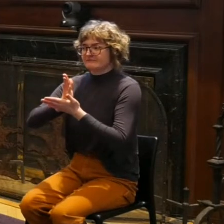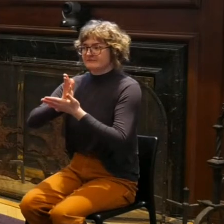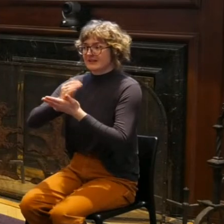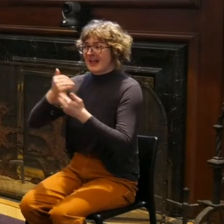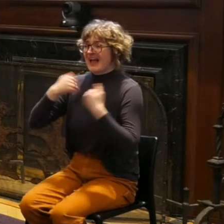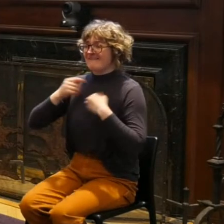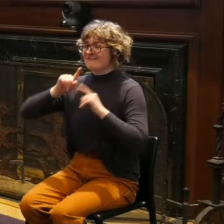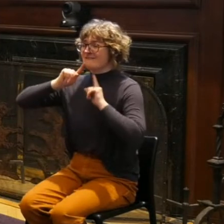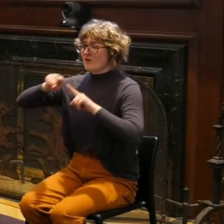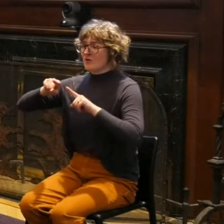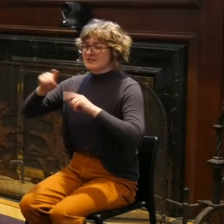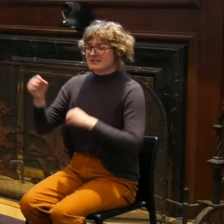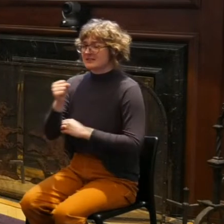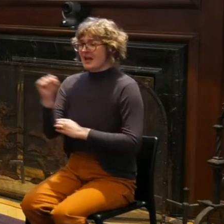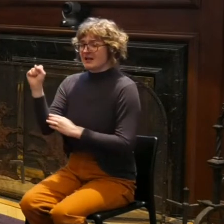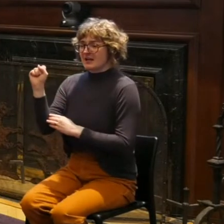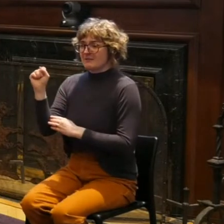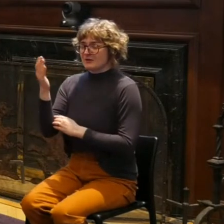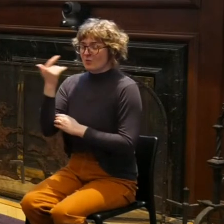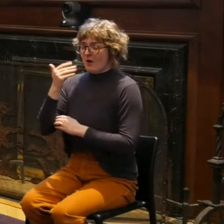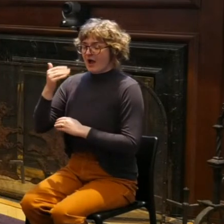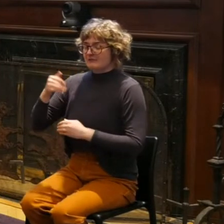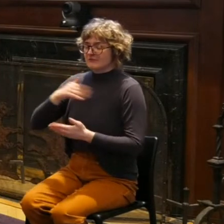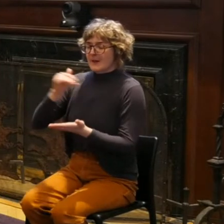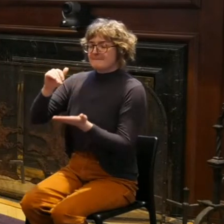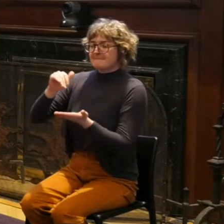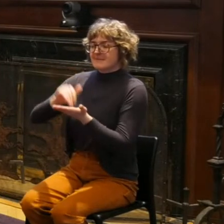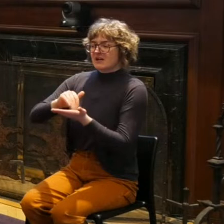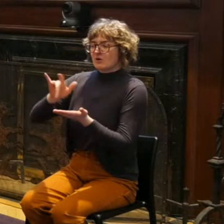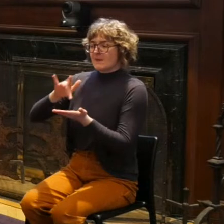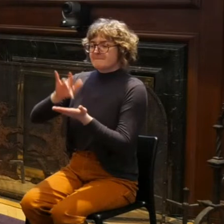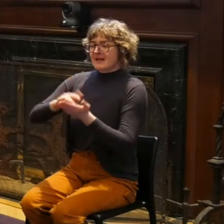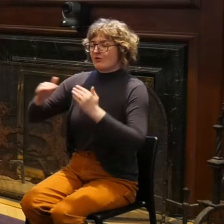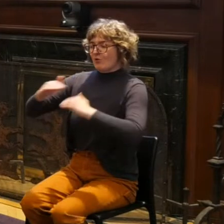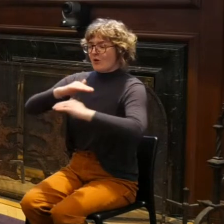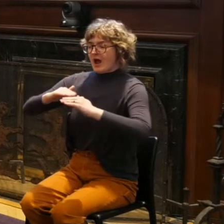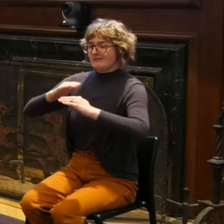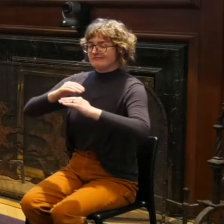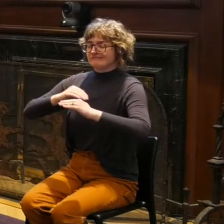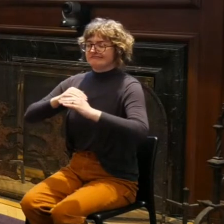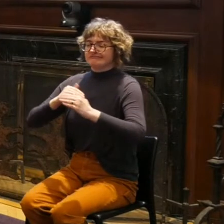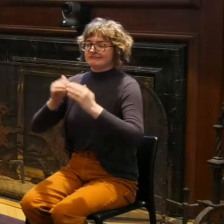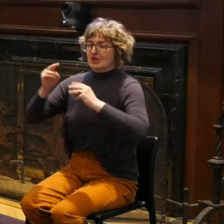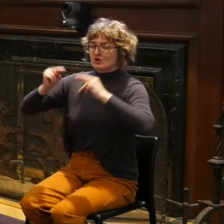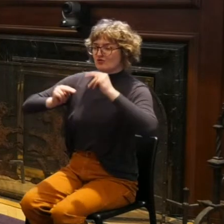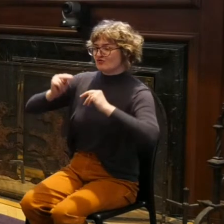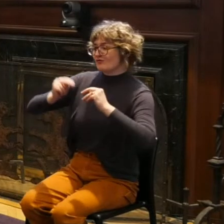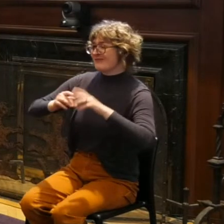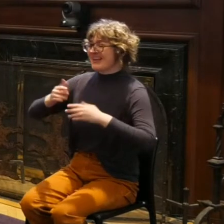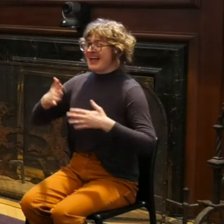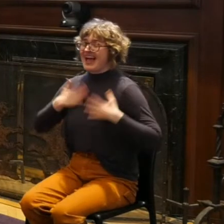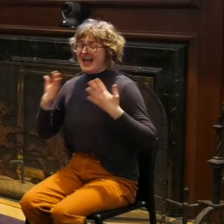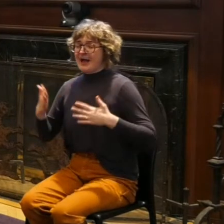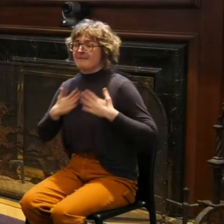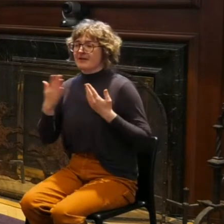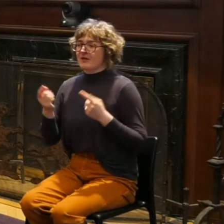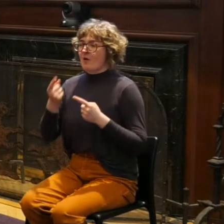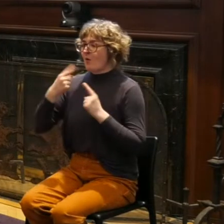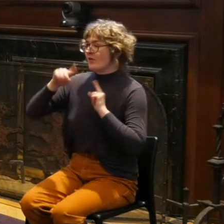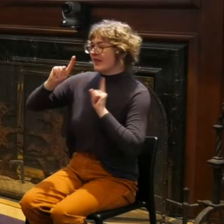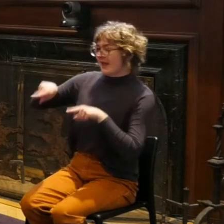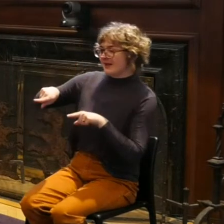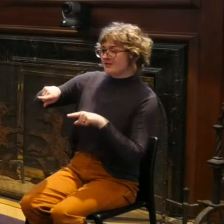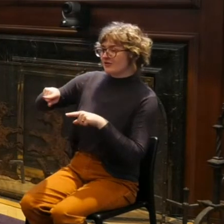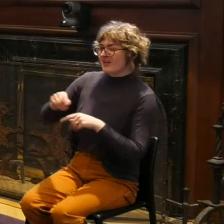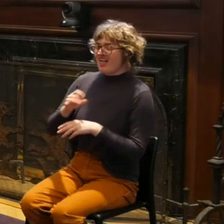ask. Let's find a common middle ground where everyone can be happy, or trading places will be the only answer left, sadly. I